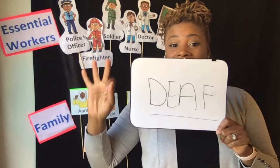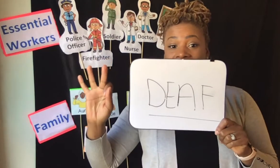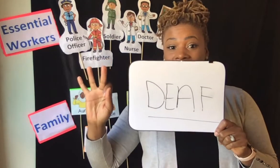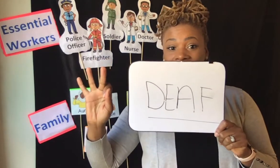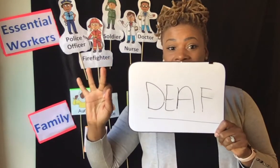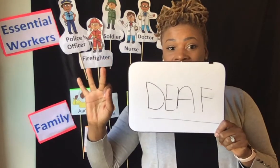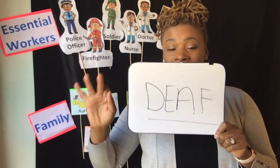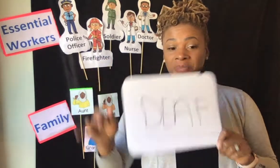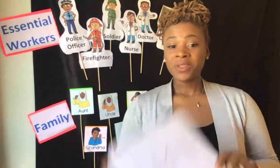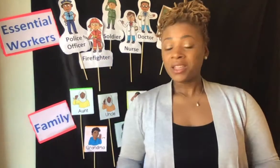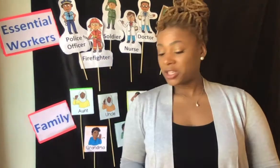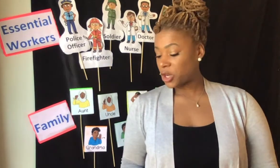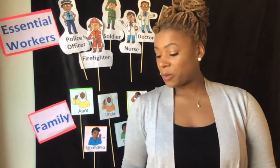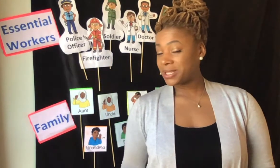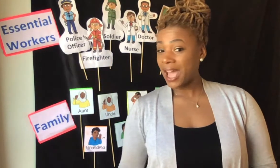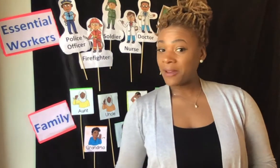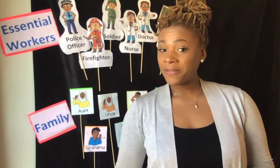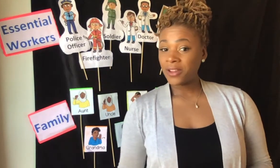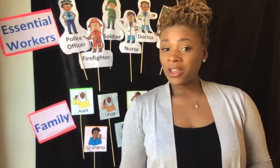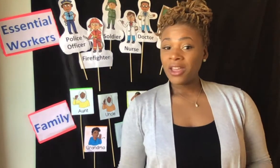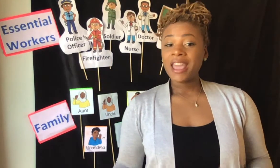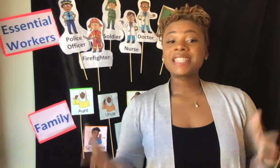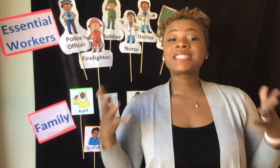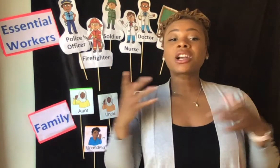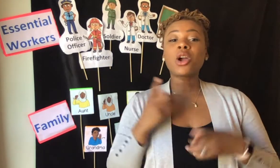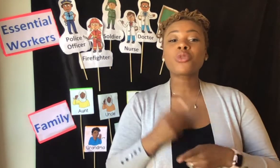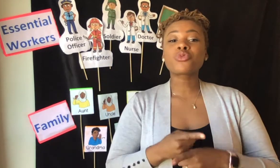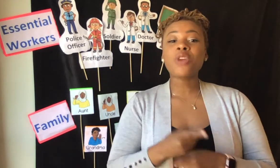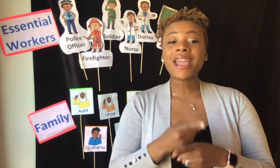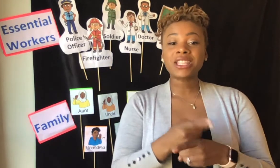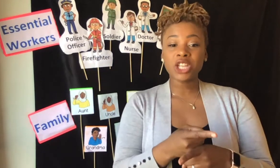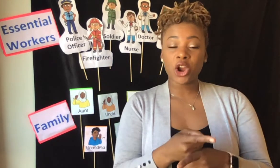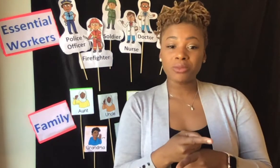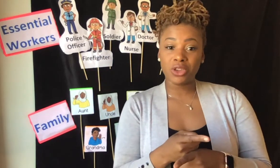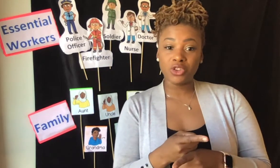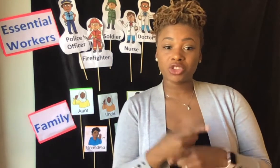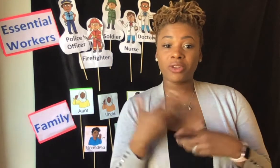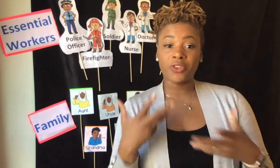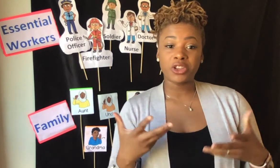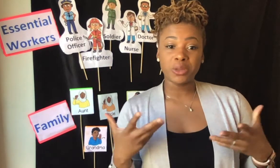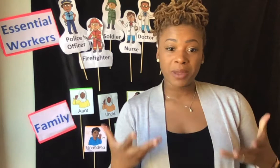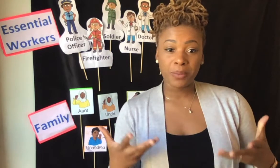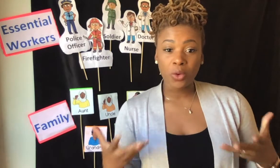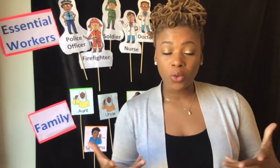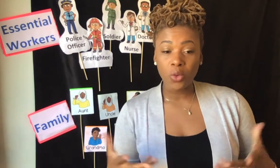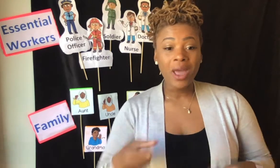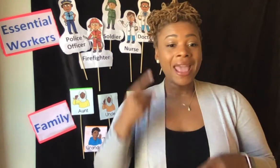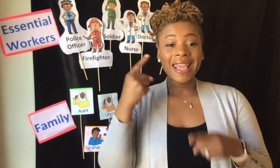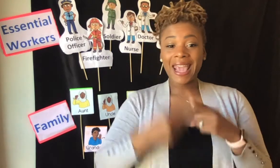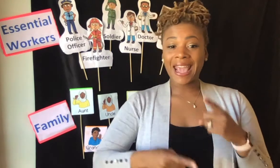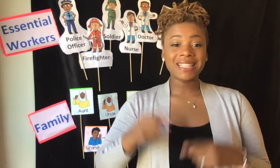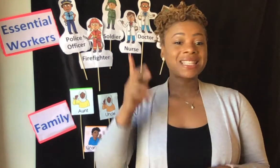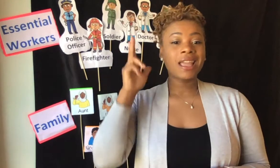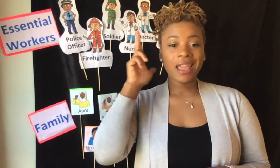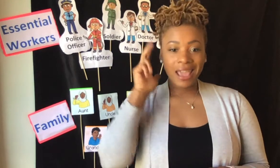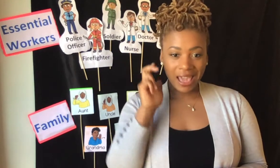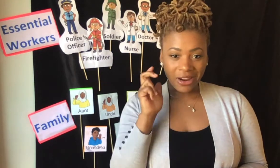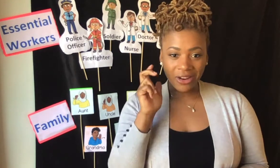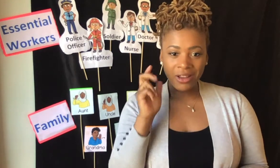D-E-A-F, the term deaf is the correct term used to refer to people who can't hear.